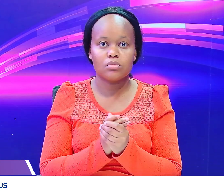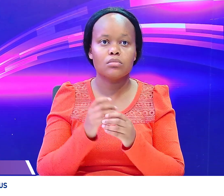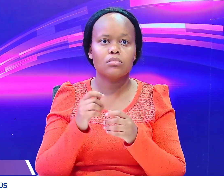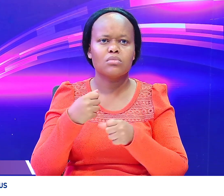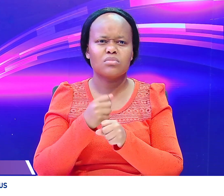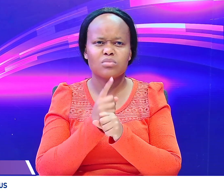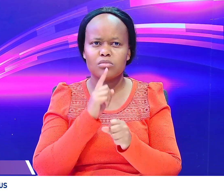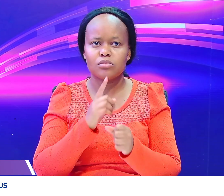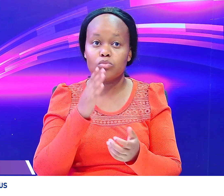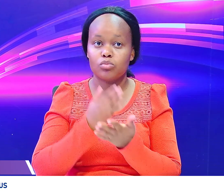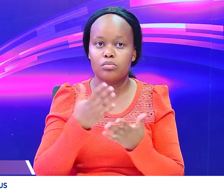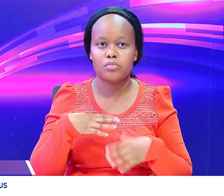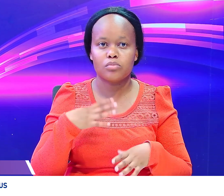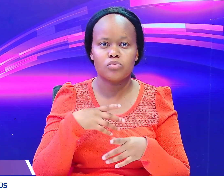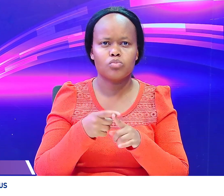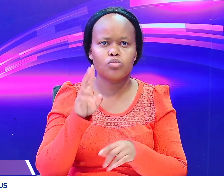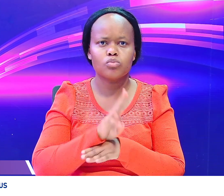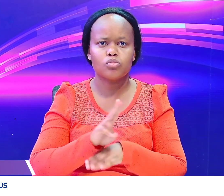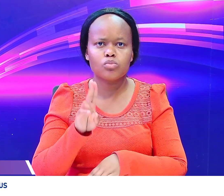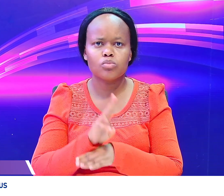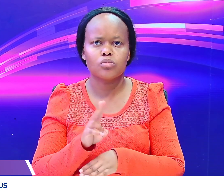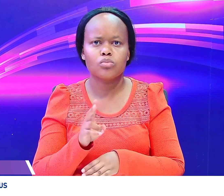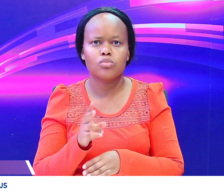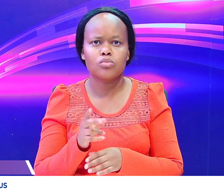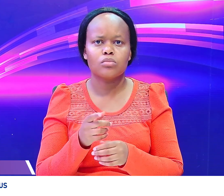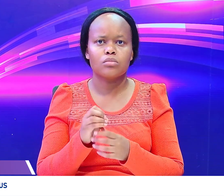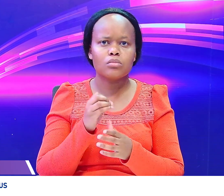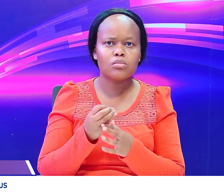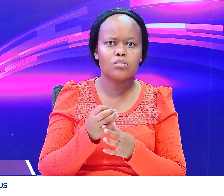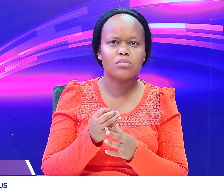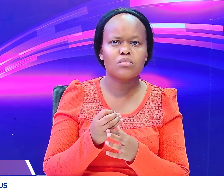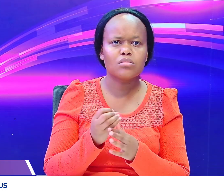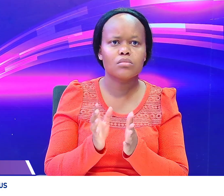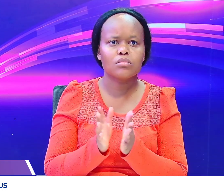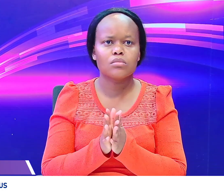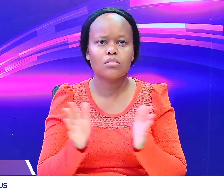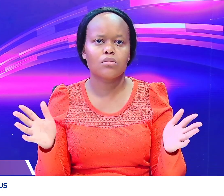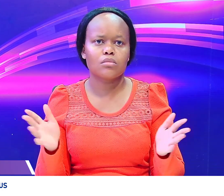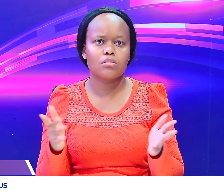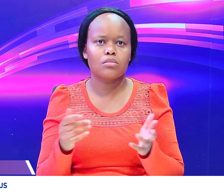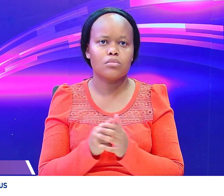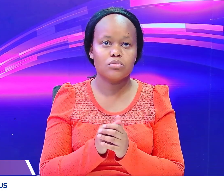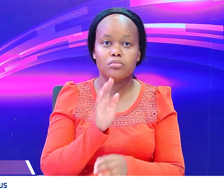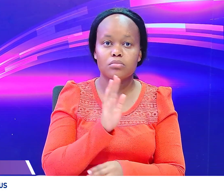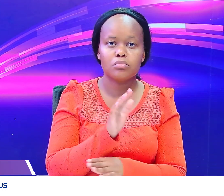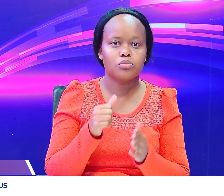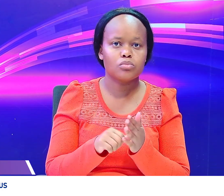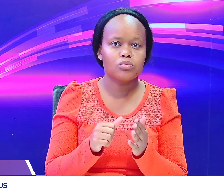The MP also urged the government to implement strict measures to stop people from using dramatic stunts